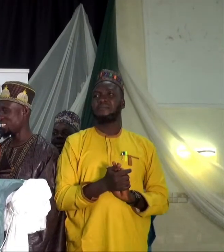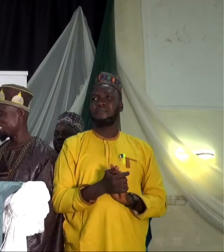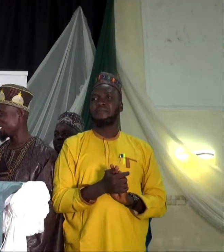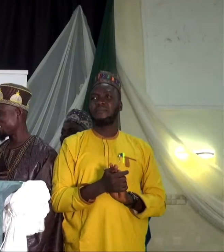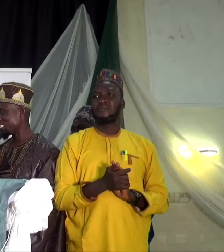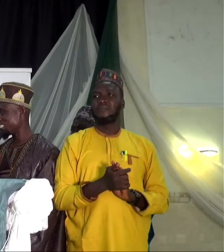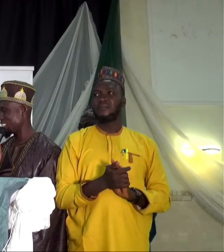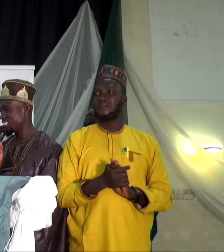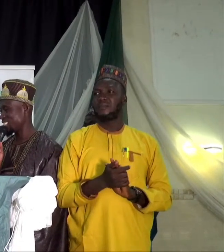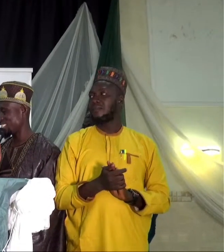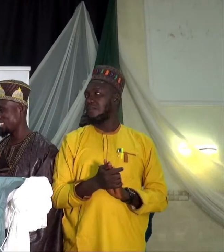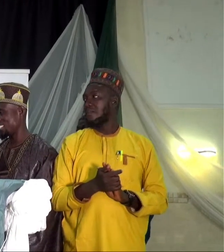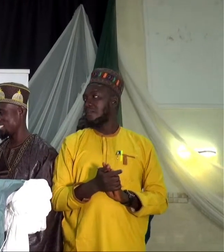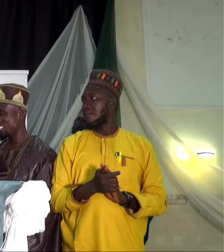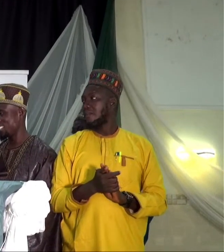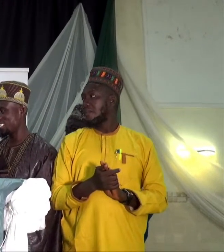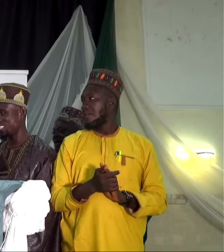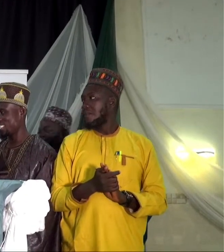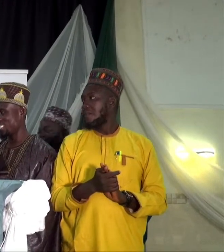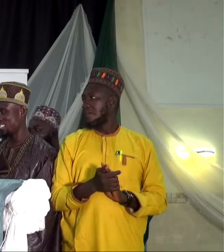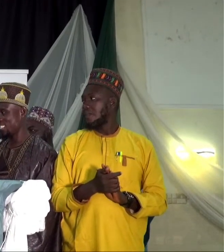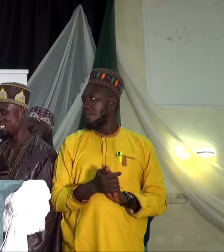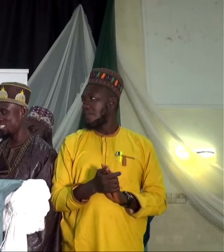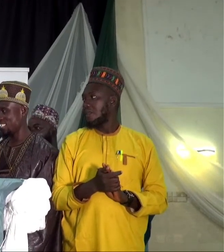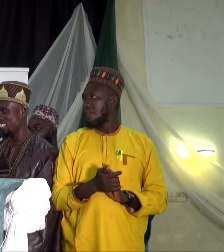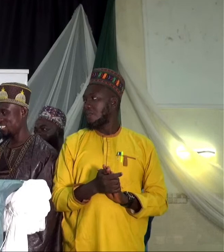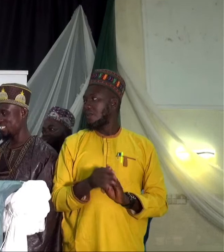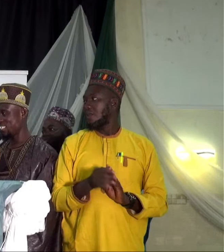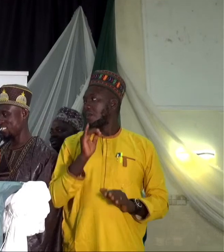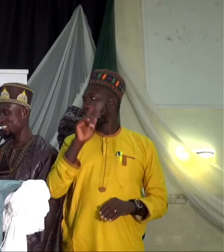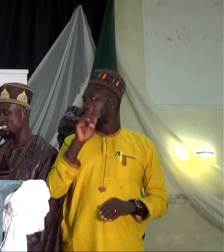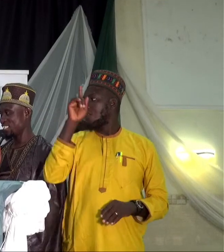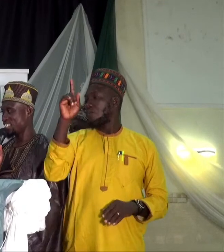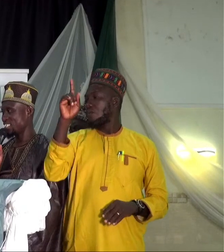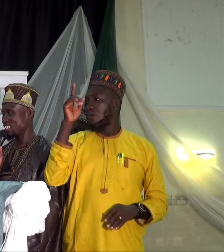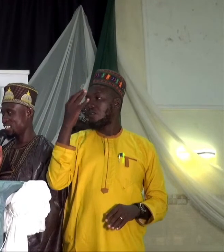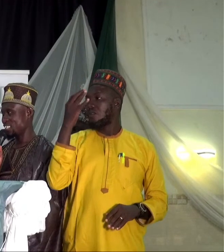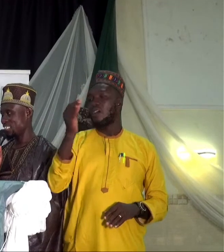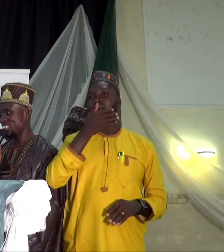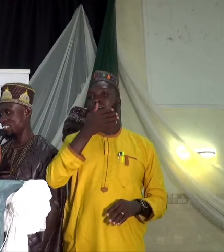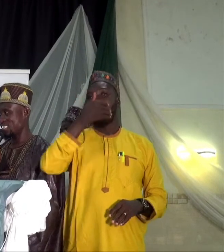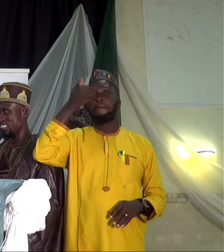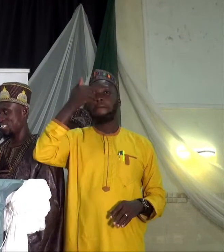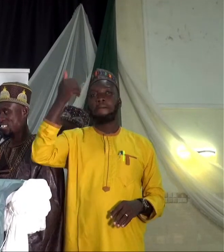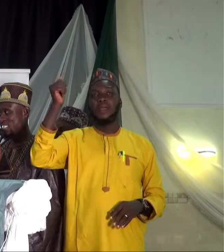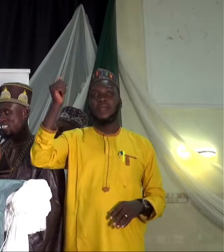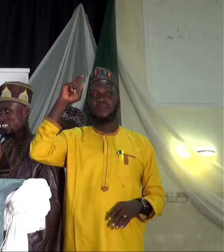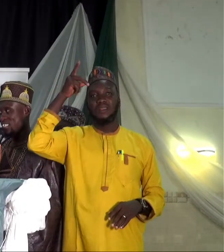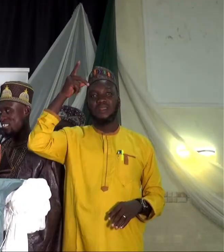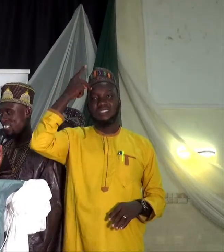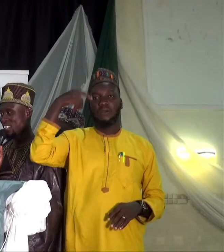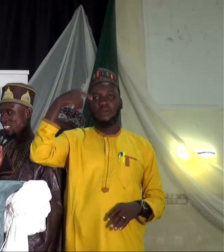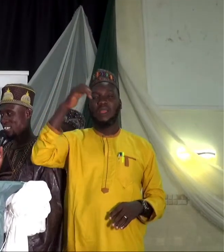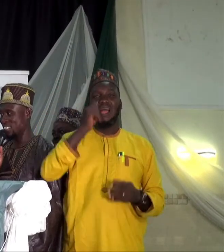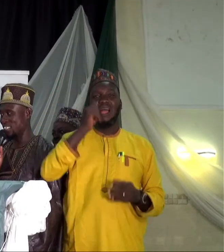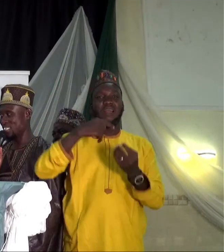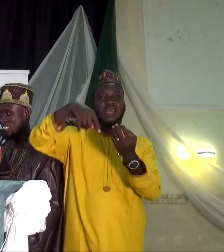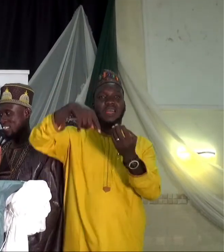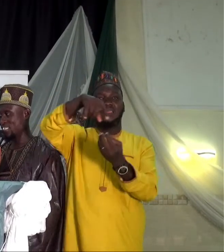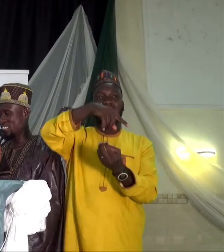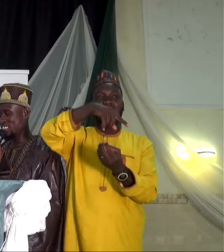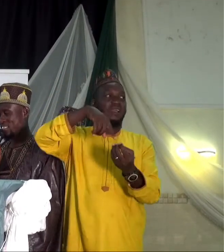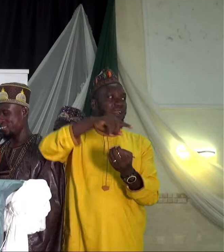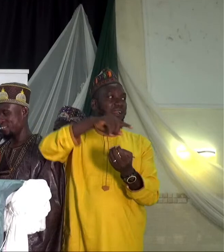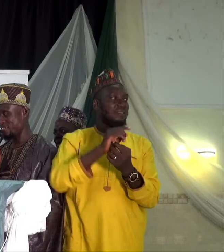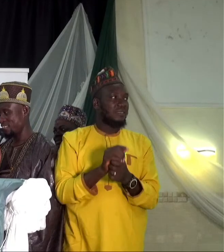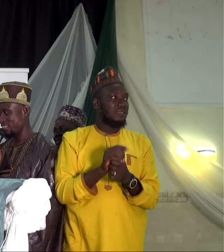I'm not flattering him he is one of the best politicians we have around so if I say that take